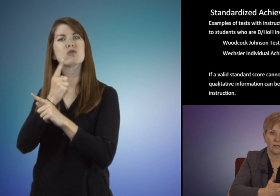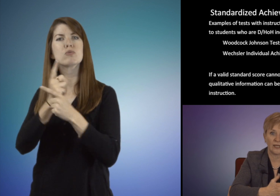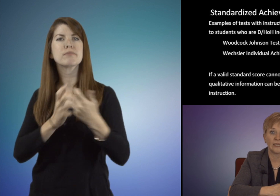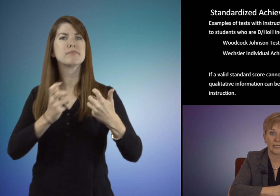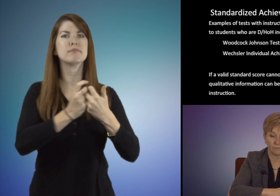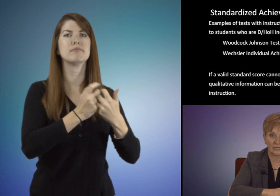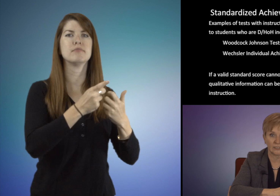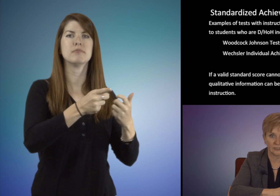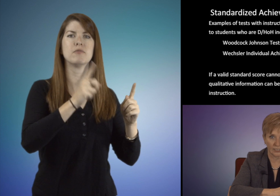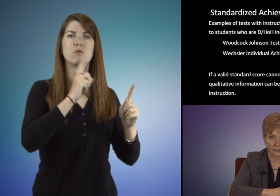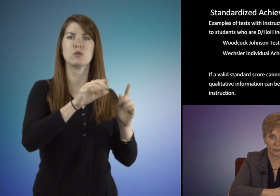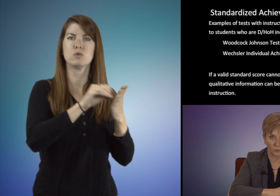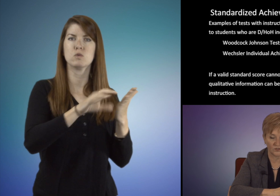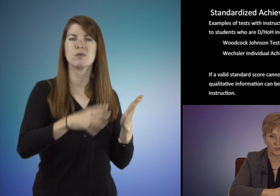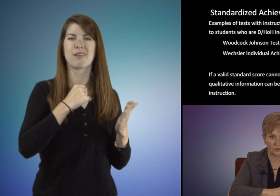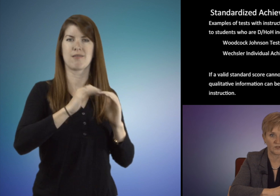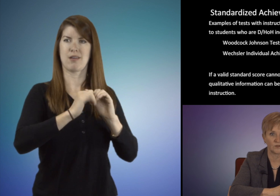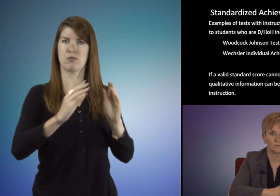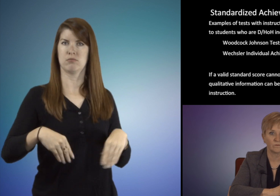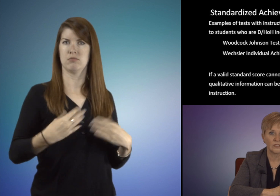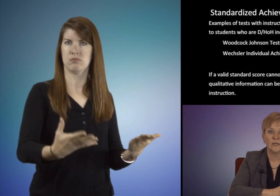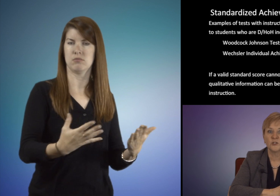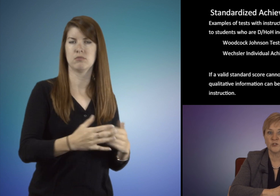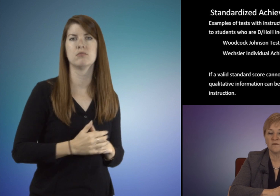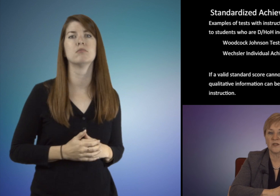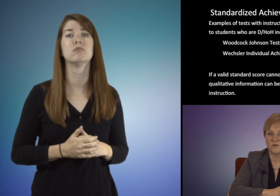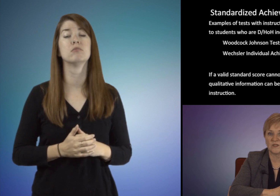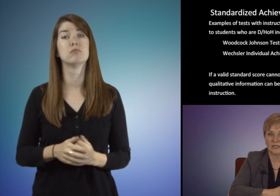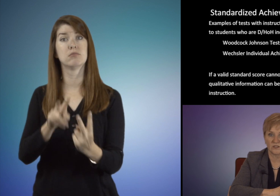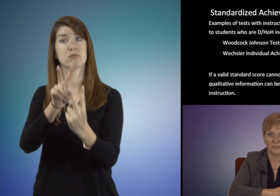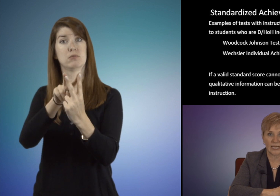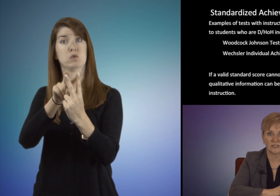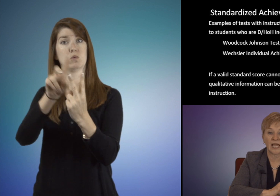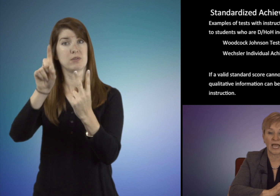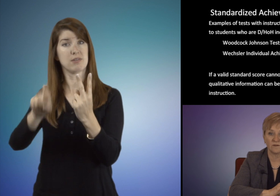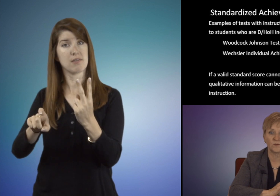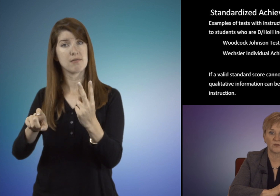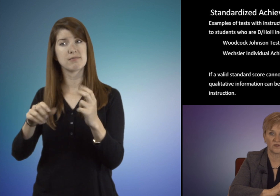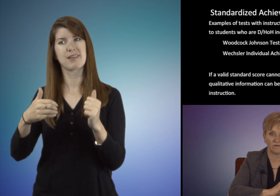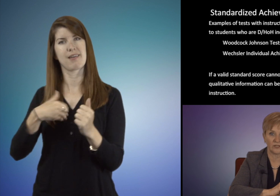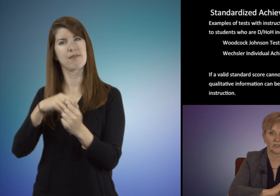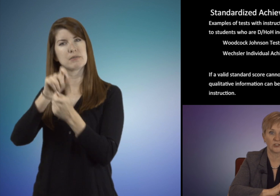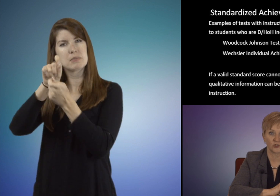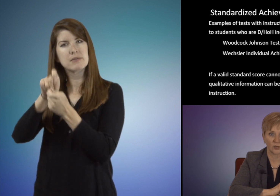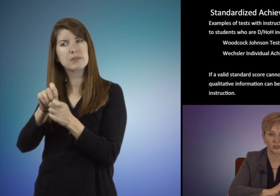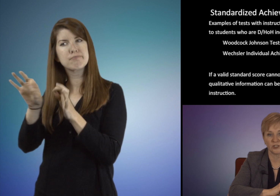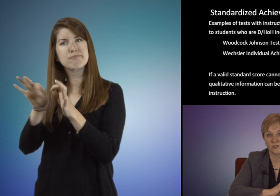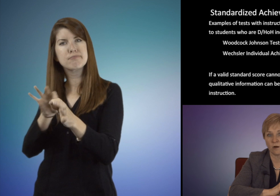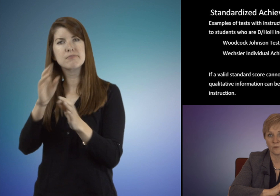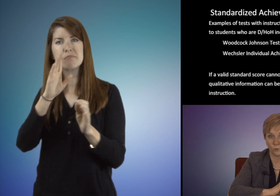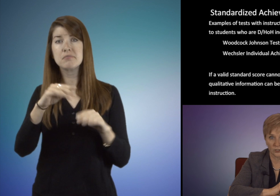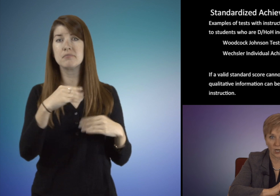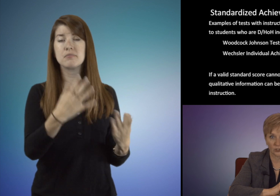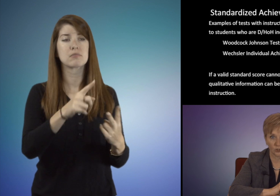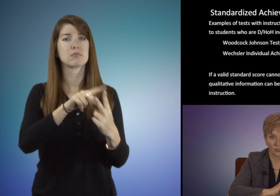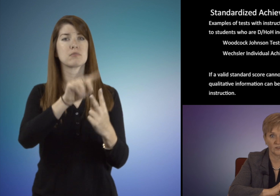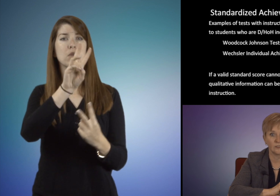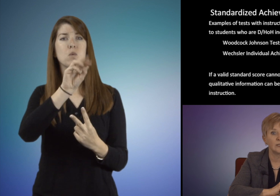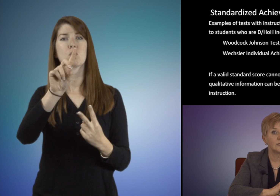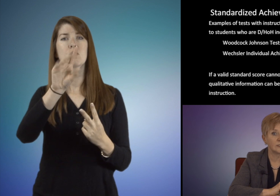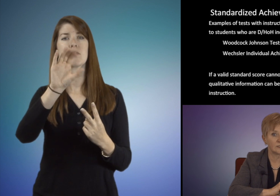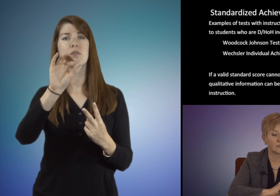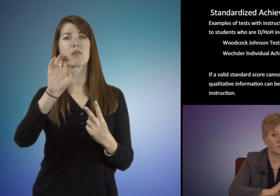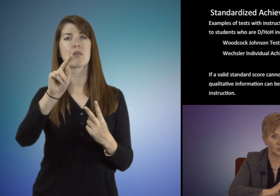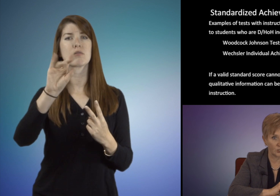and how they can be conducted with students. 2 of those tests that have specific instructions are the